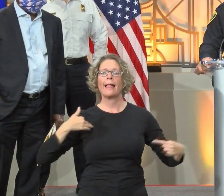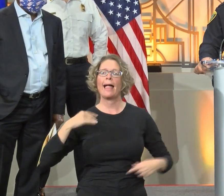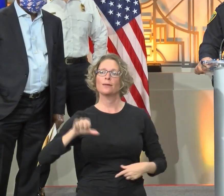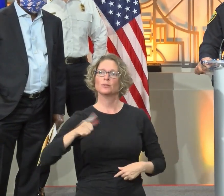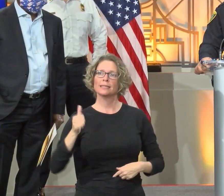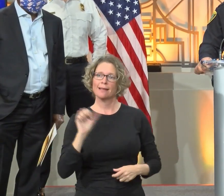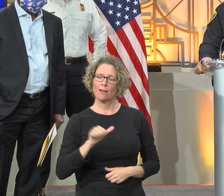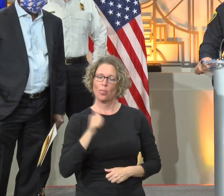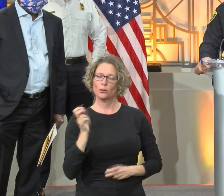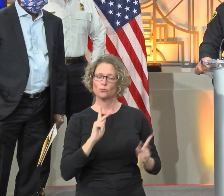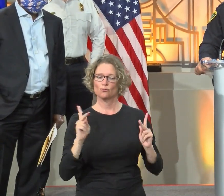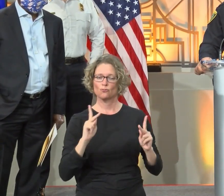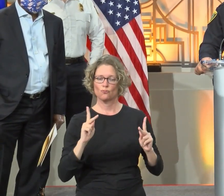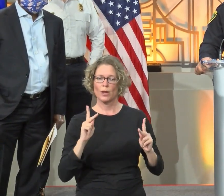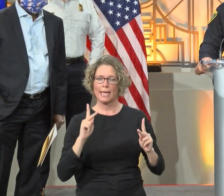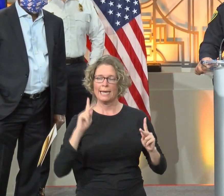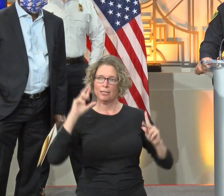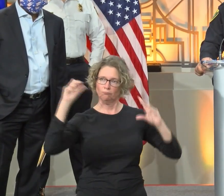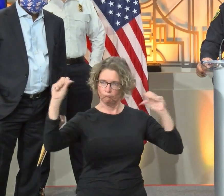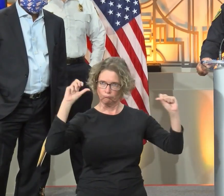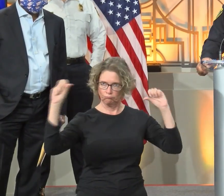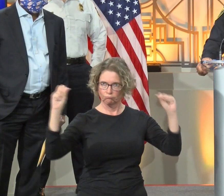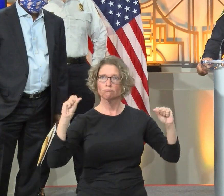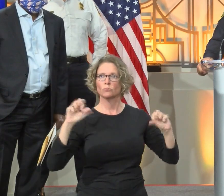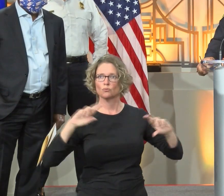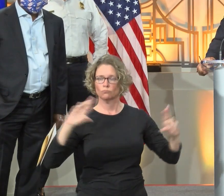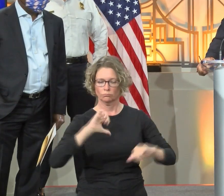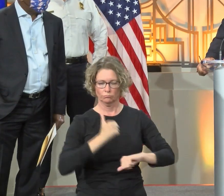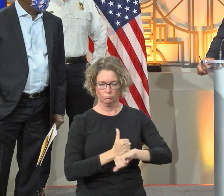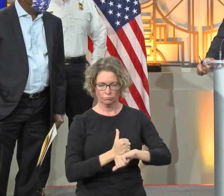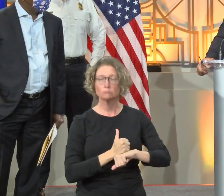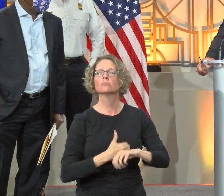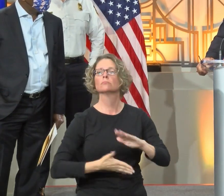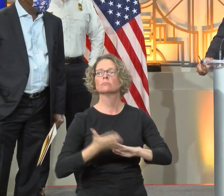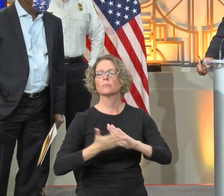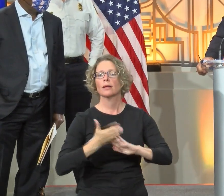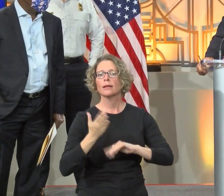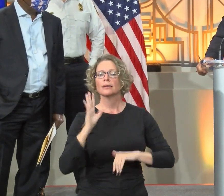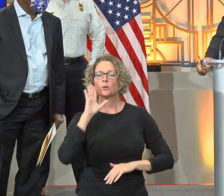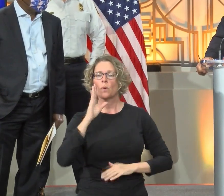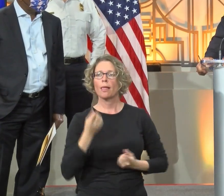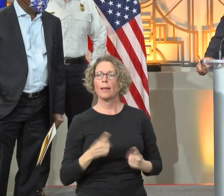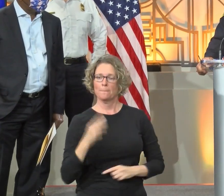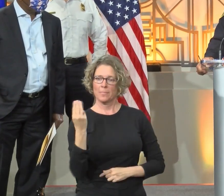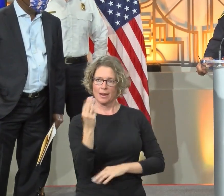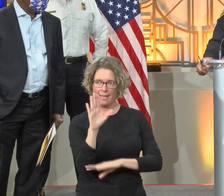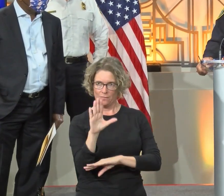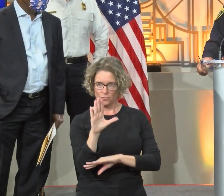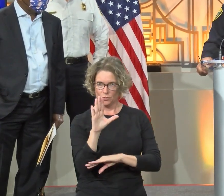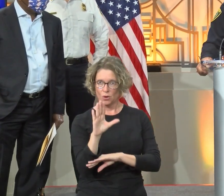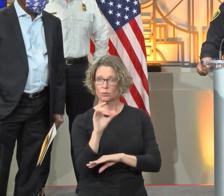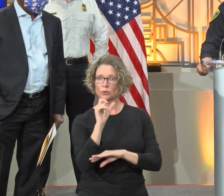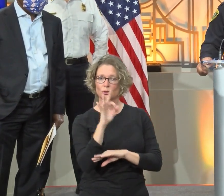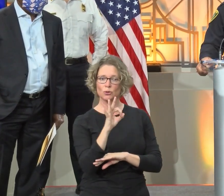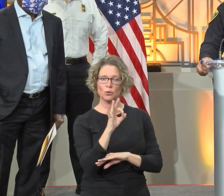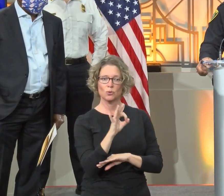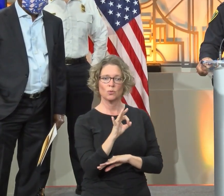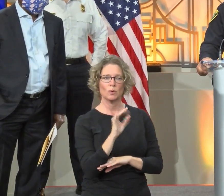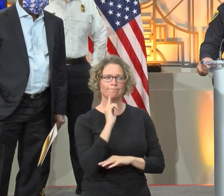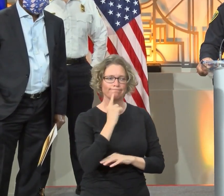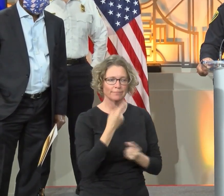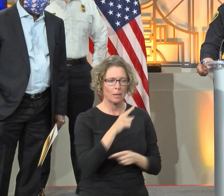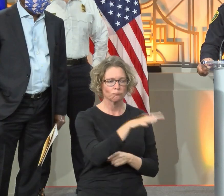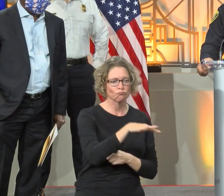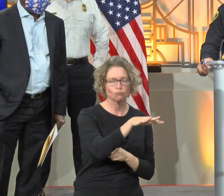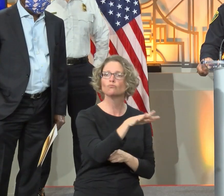others ready to deploy that will be staged starting Monday afternoon, and that will be ready to deploy to wherever any hotspot hits. We also